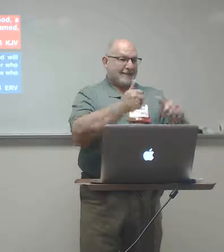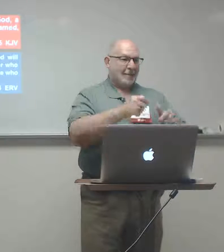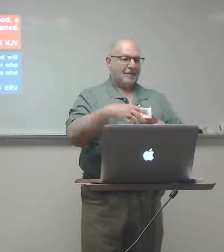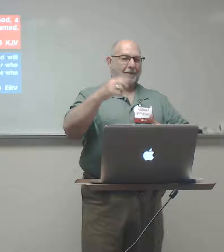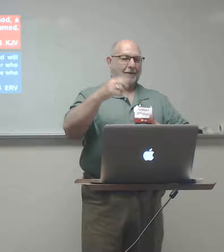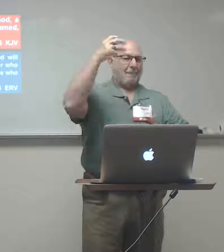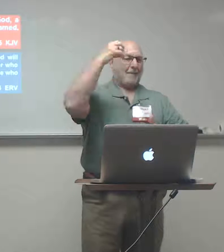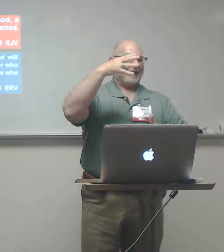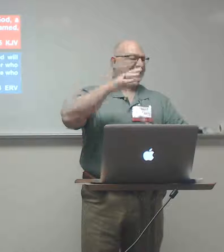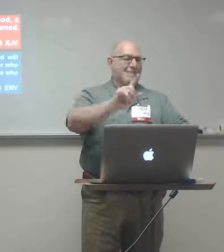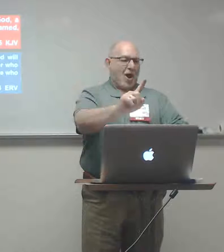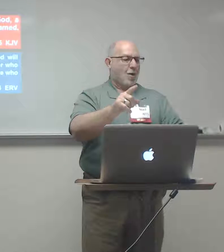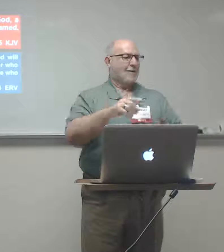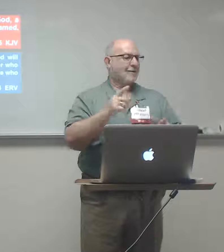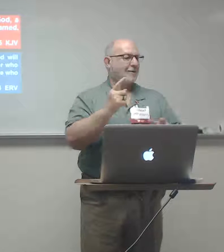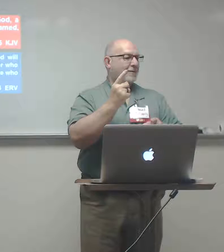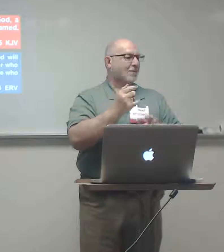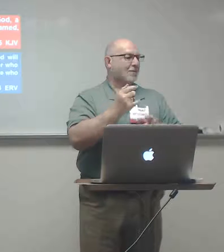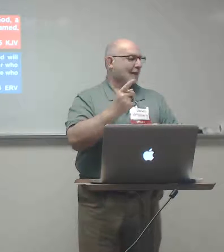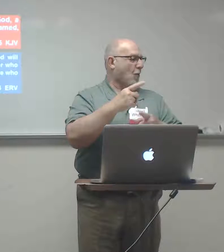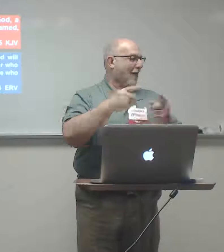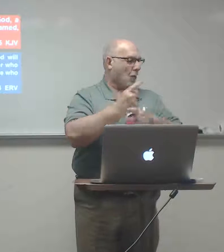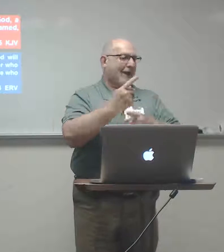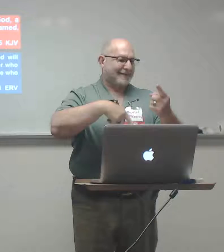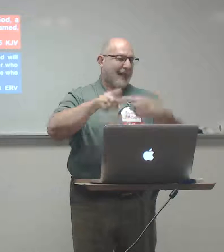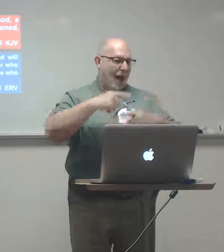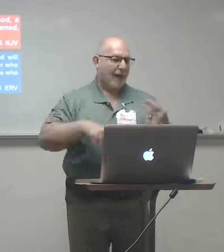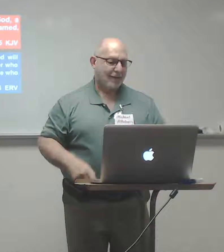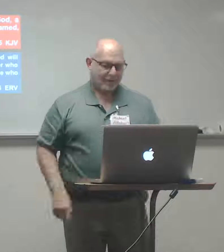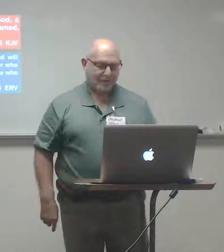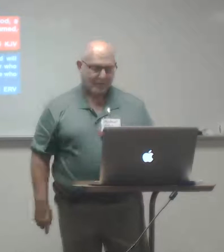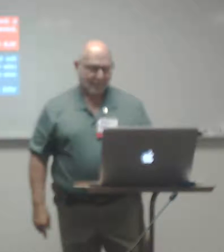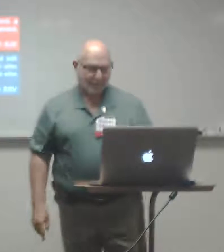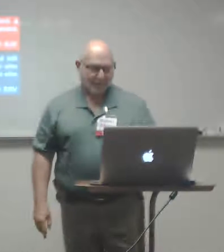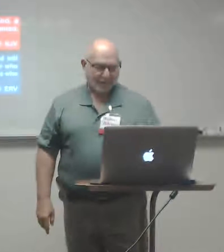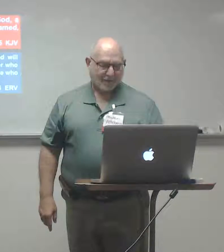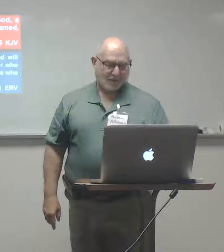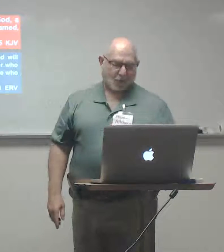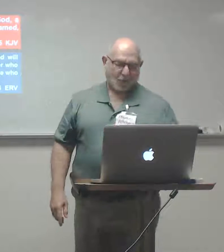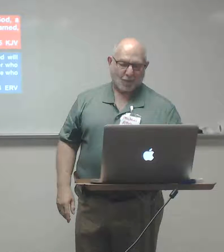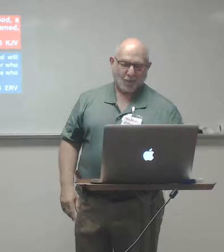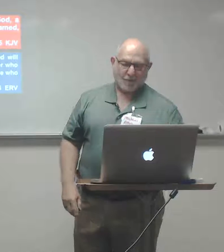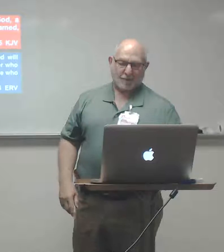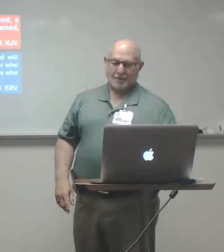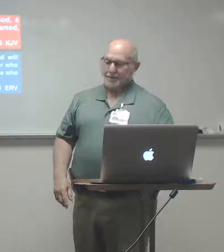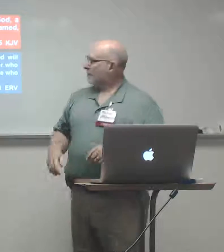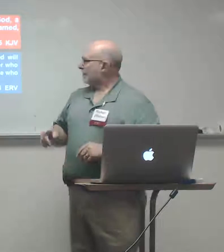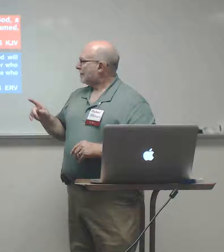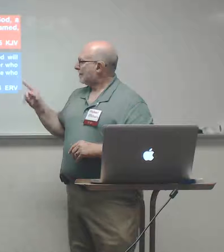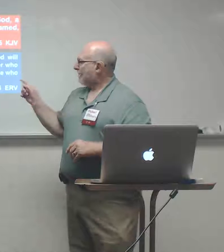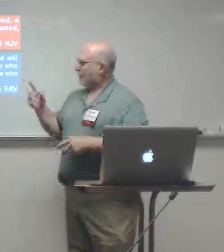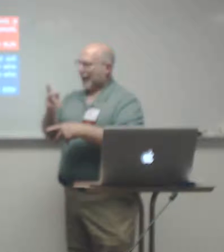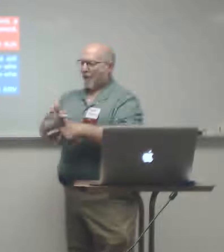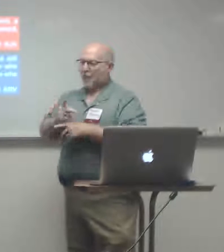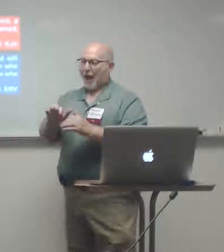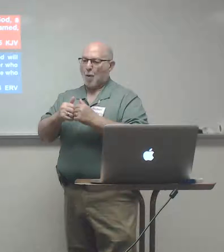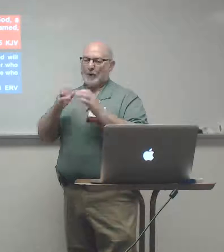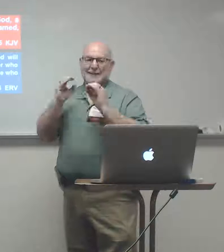baptism, no, that was the right sign. So we have to be careful how we